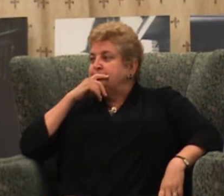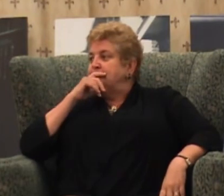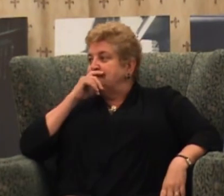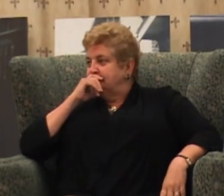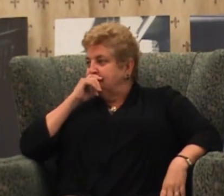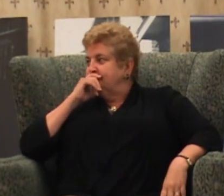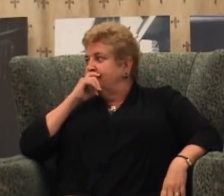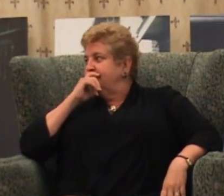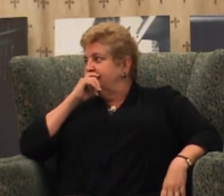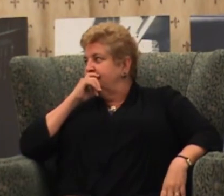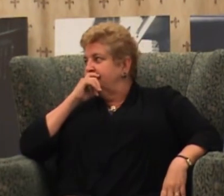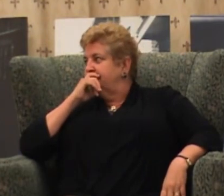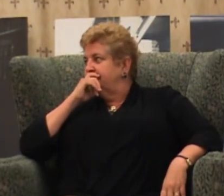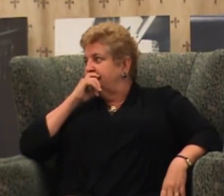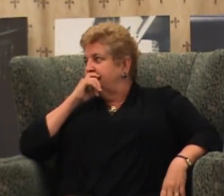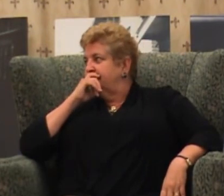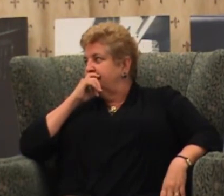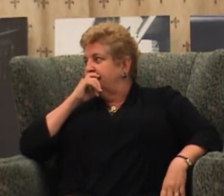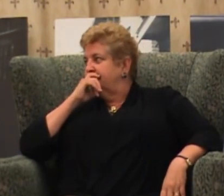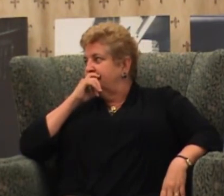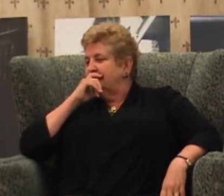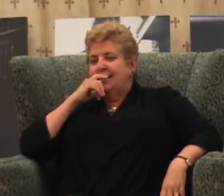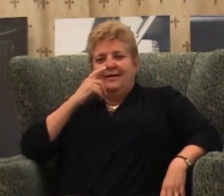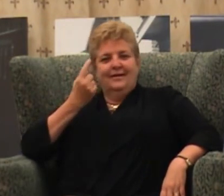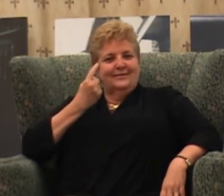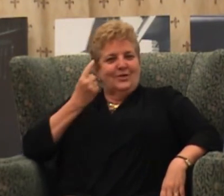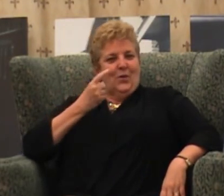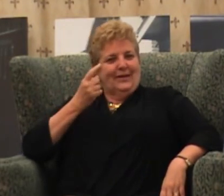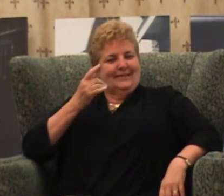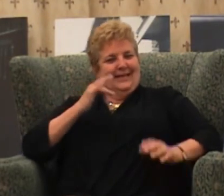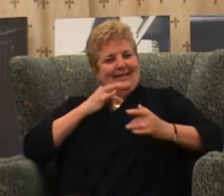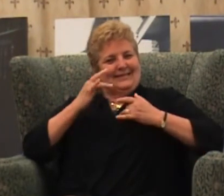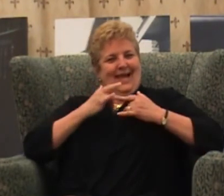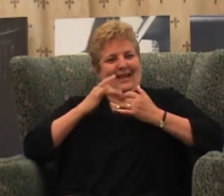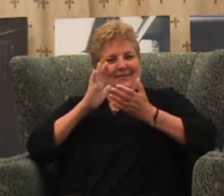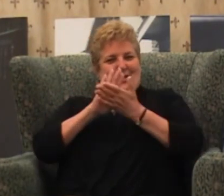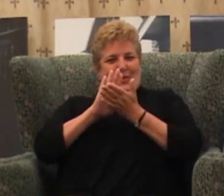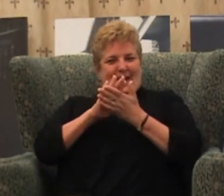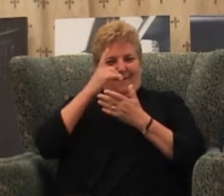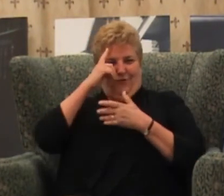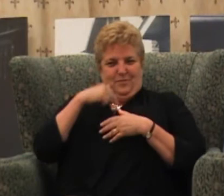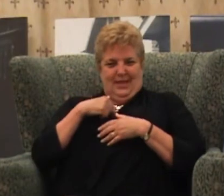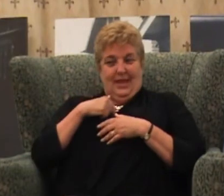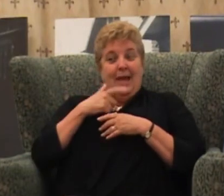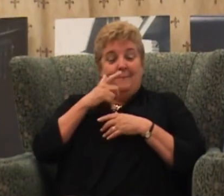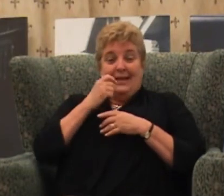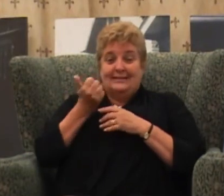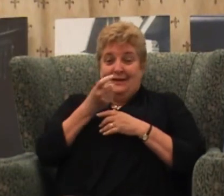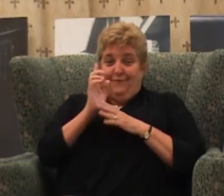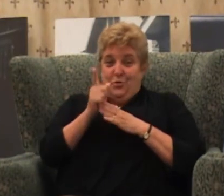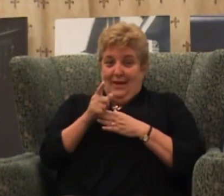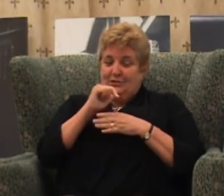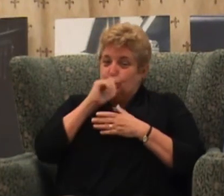And it's always funny to me when people clap for me during that portion of my pitch, because you won't be clapping very much for a while, okay?